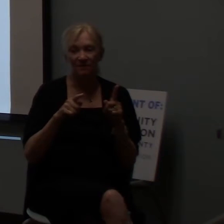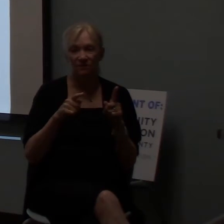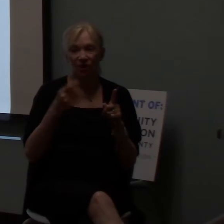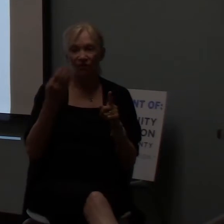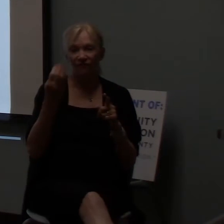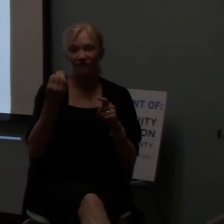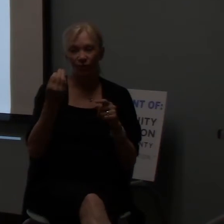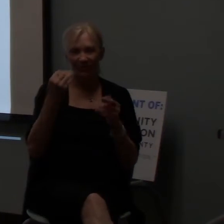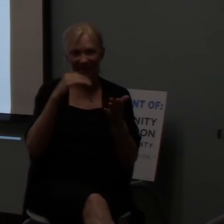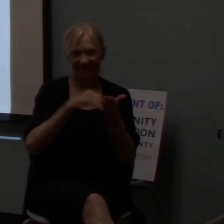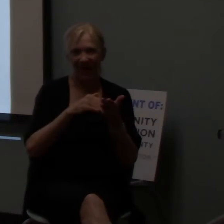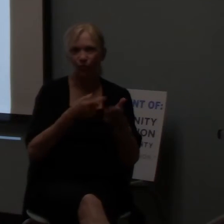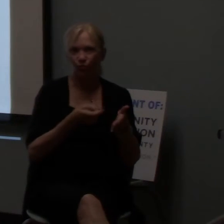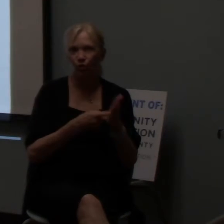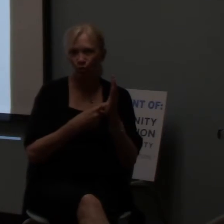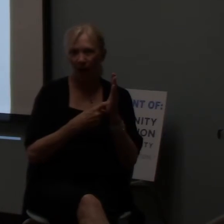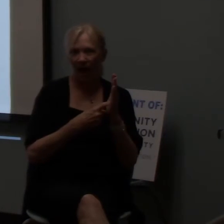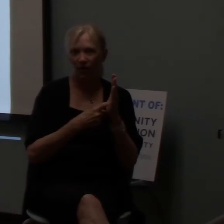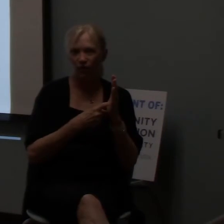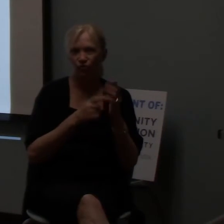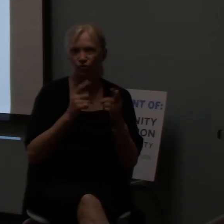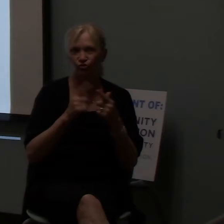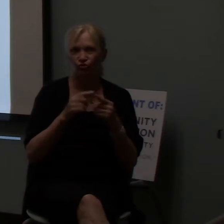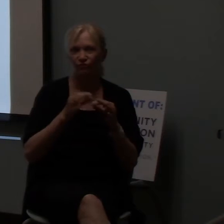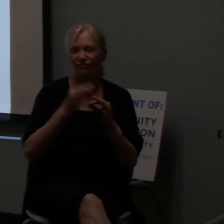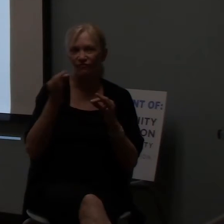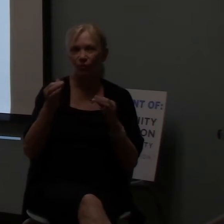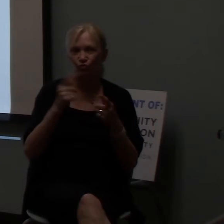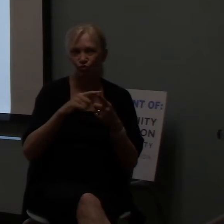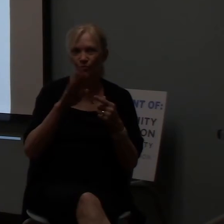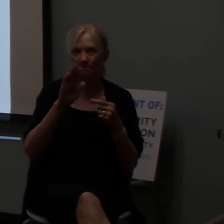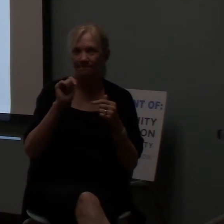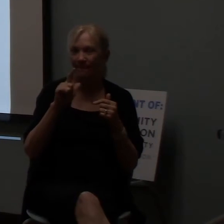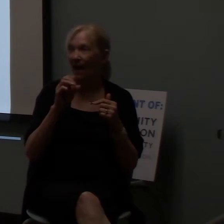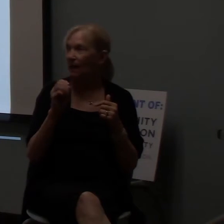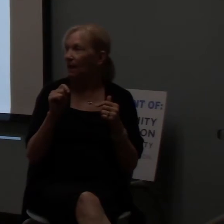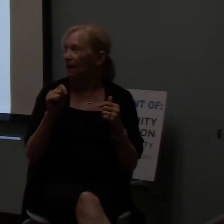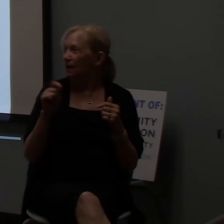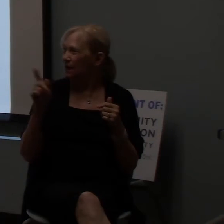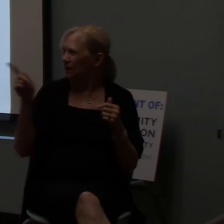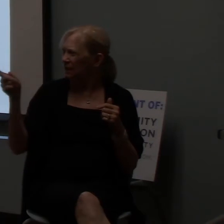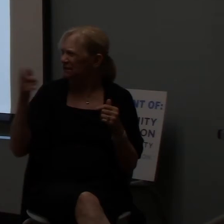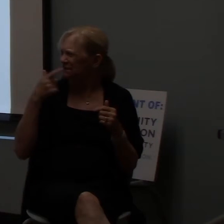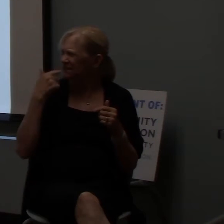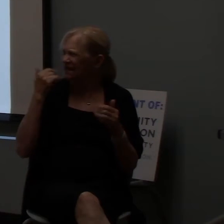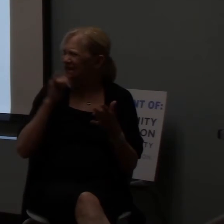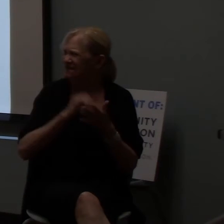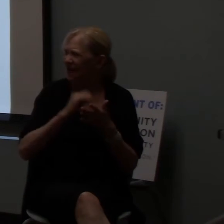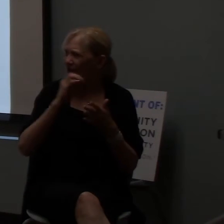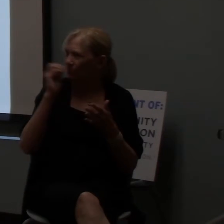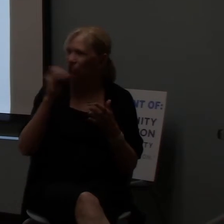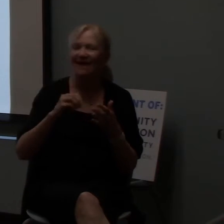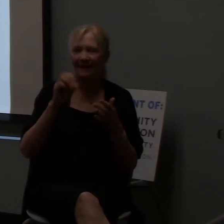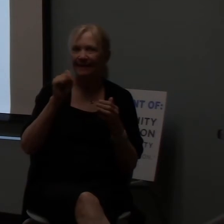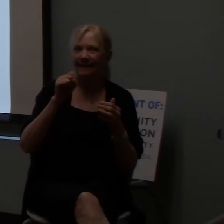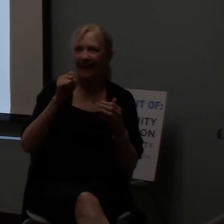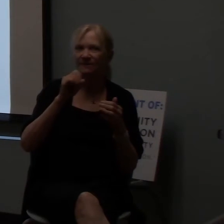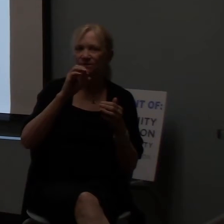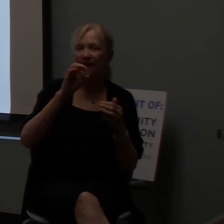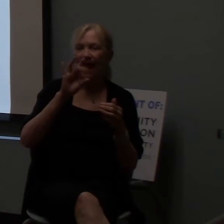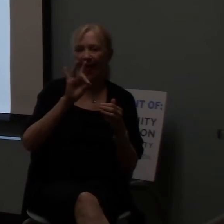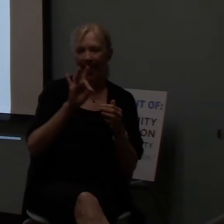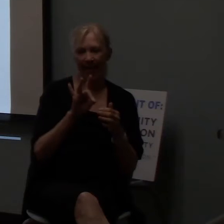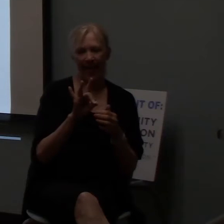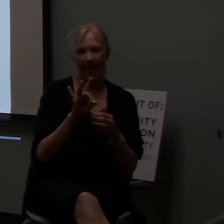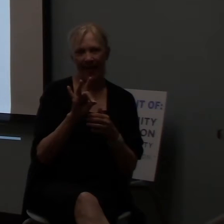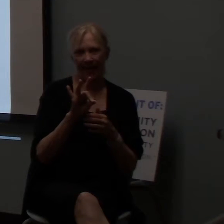required to forward it to the ballot. Yes, sir. Is that a percentage or what is it? It is a percentage. It's